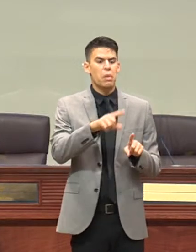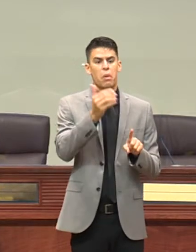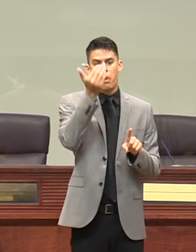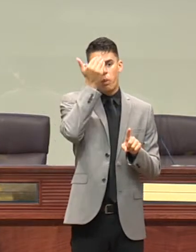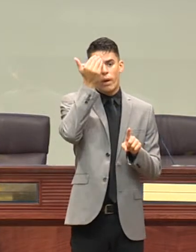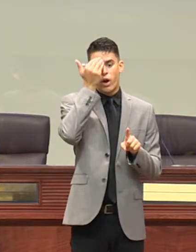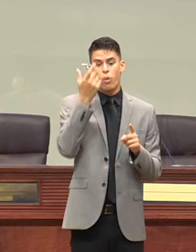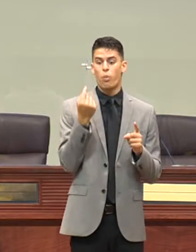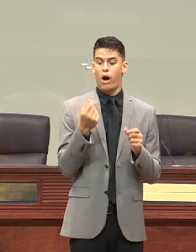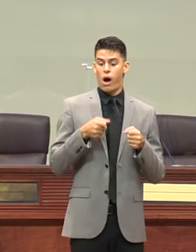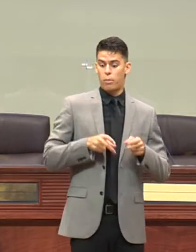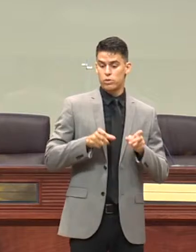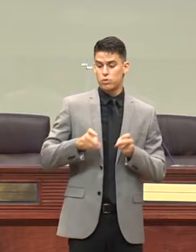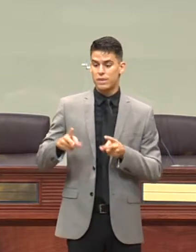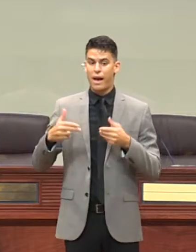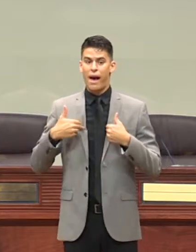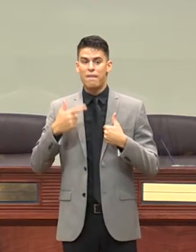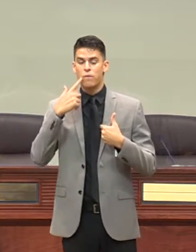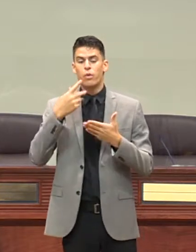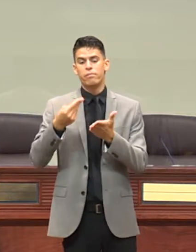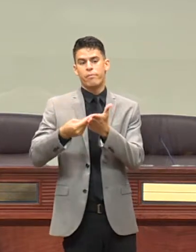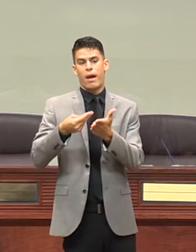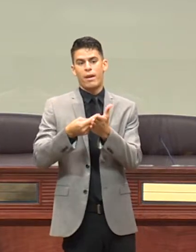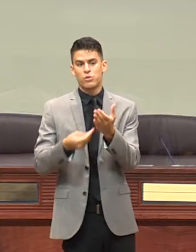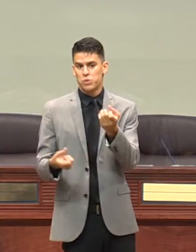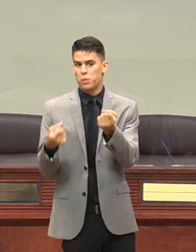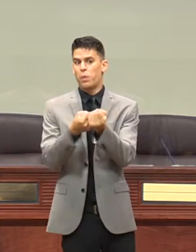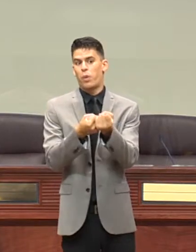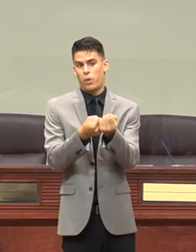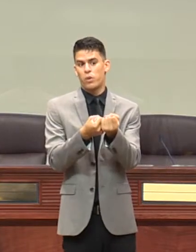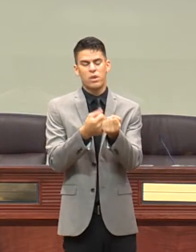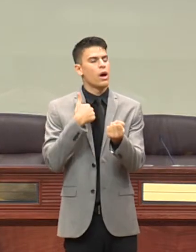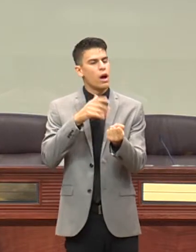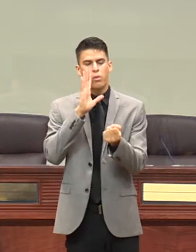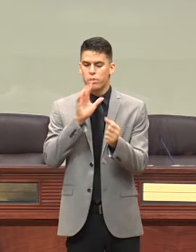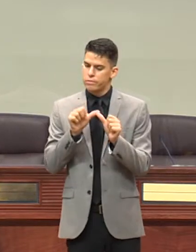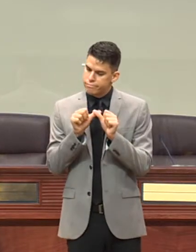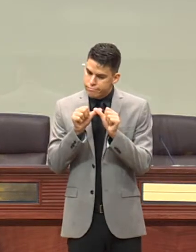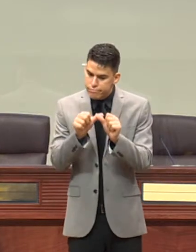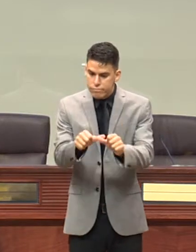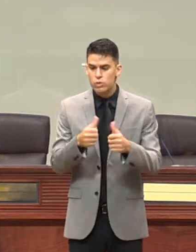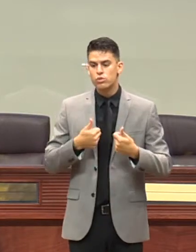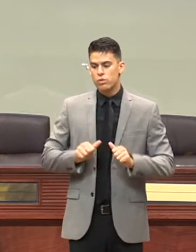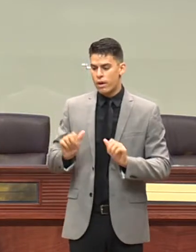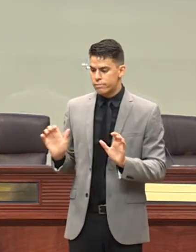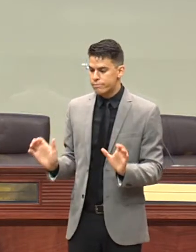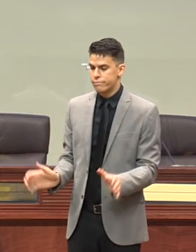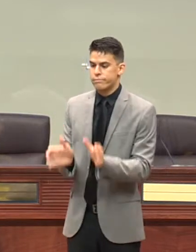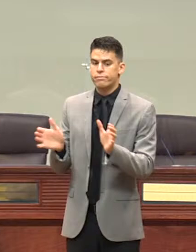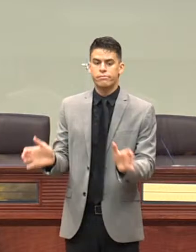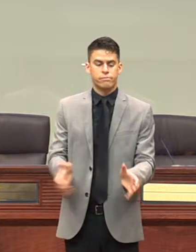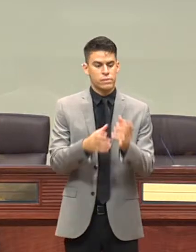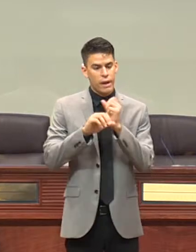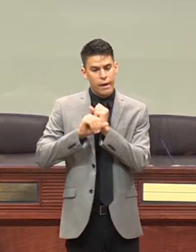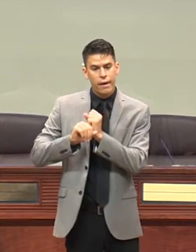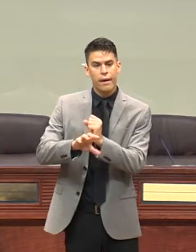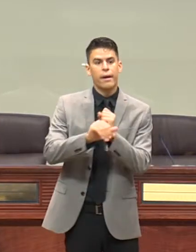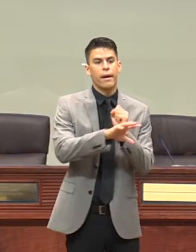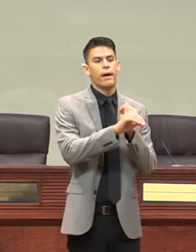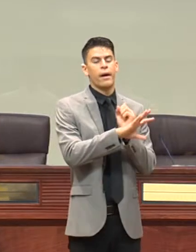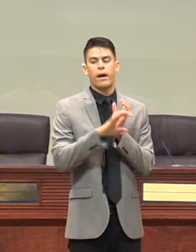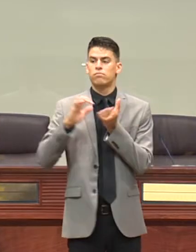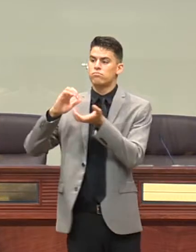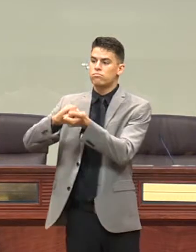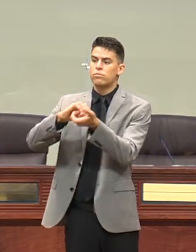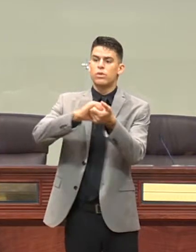what opportunities we have as possible. So we're going to continue to do those types of efforts to collaborate with our community partners to